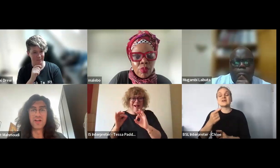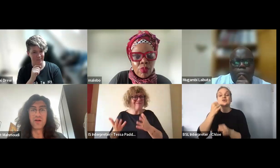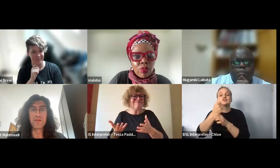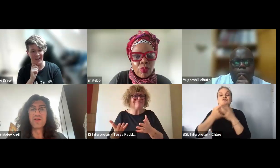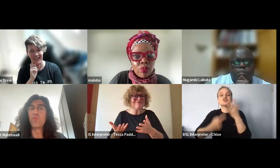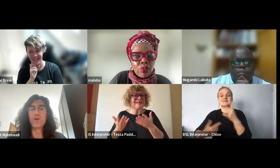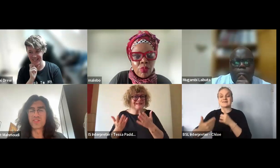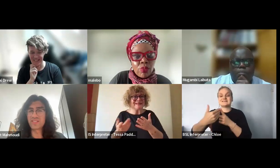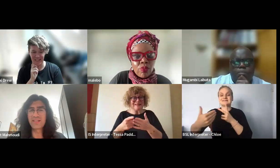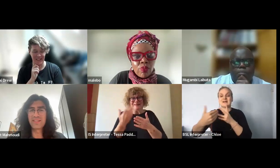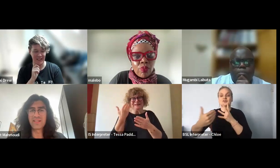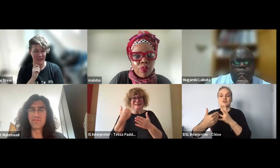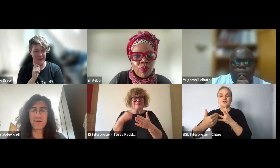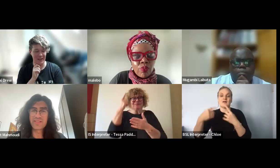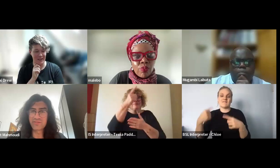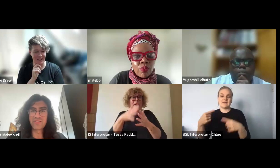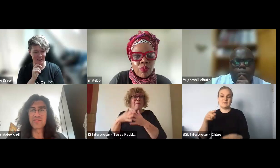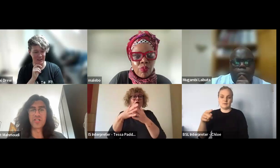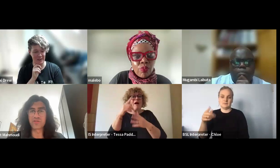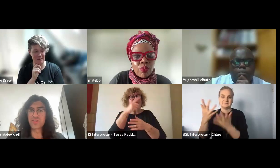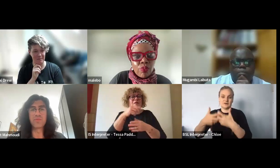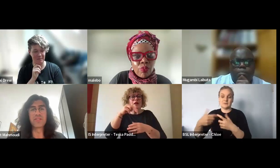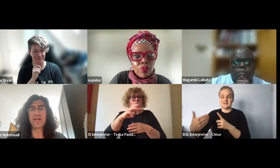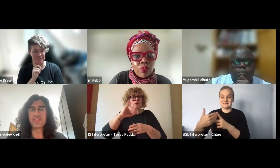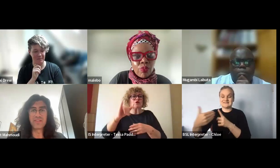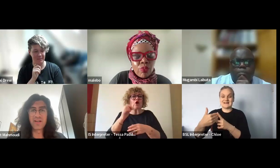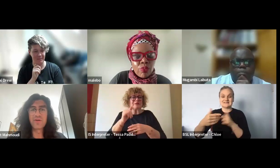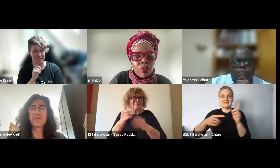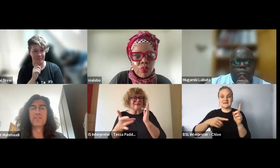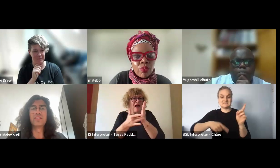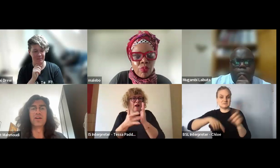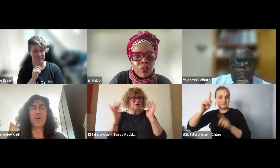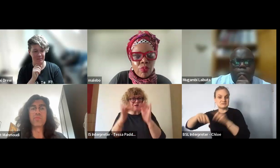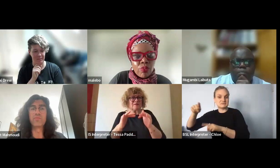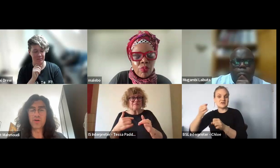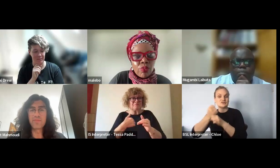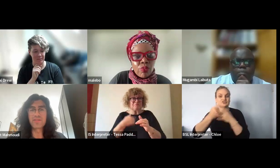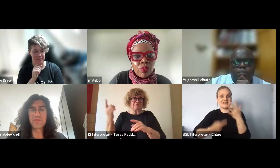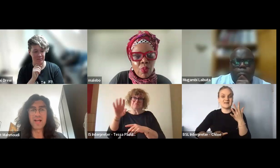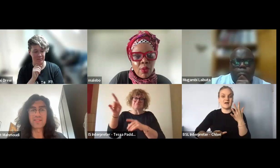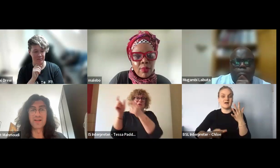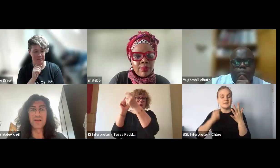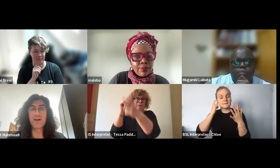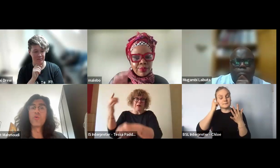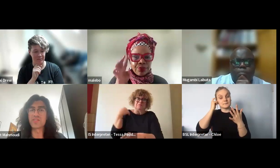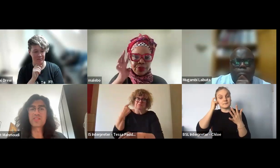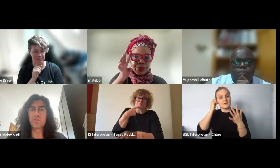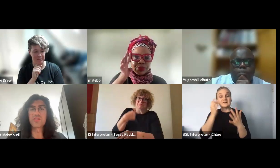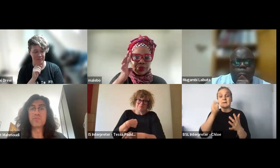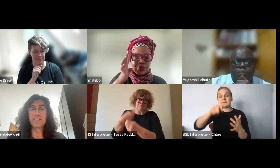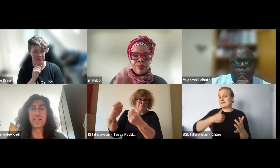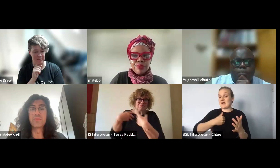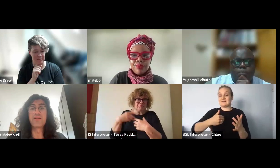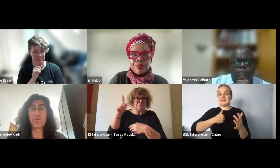detection was detecting various different genders that people didn't identify with on the premise that, the